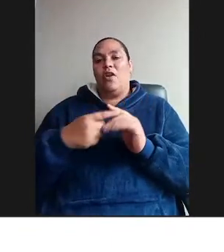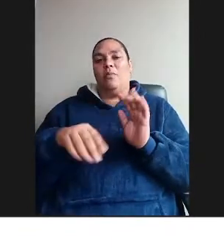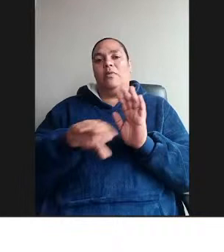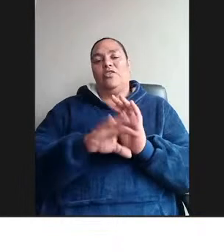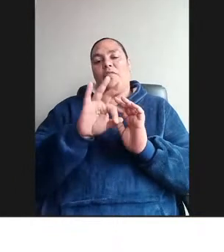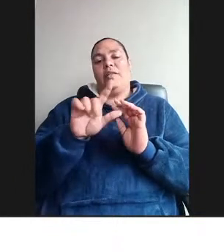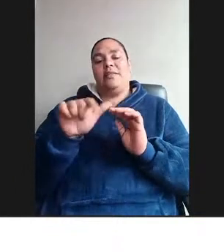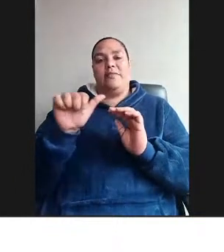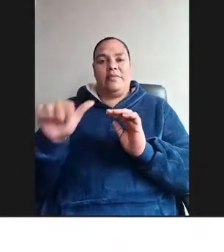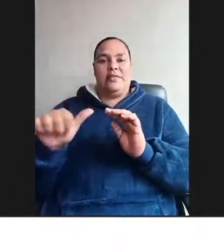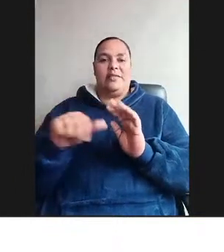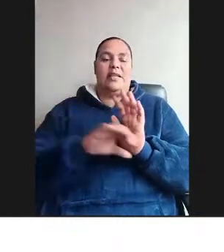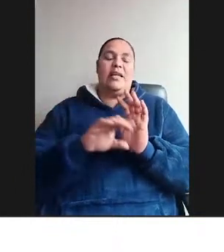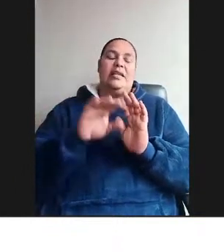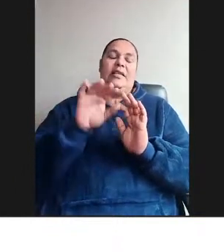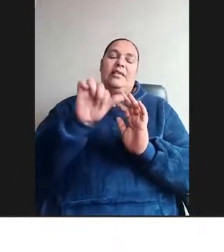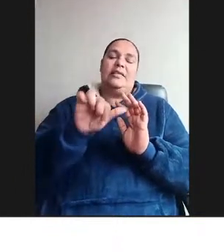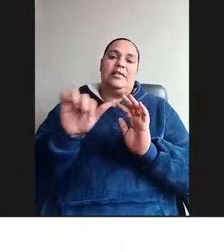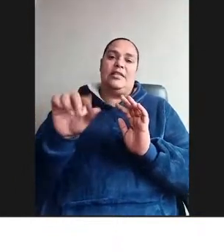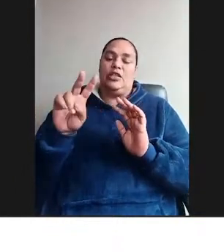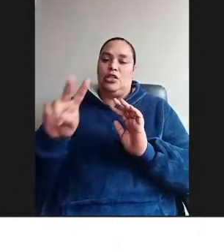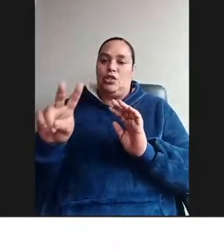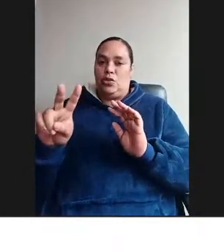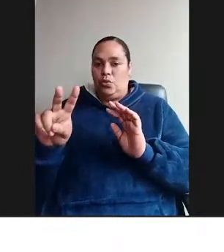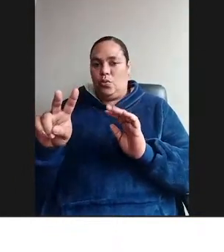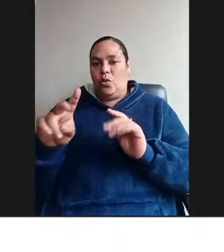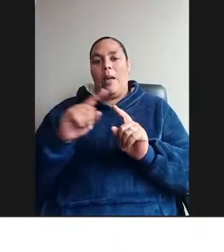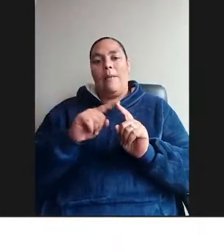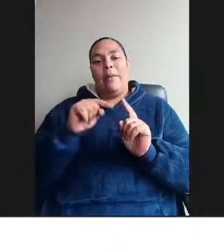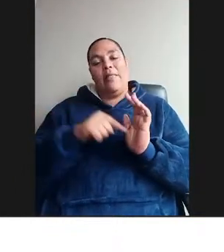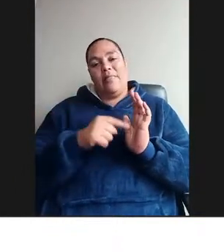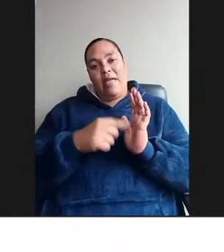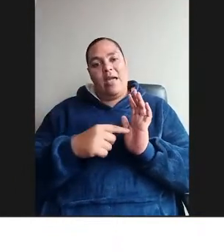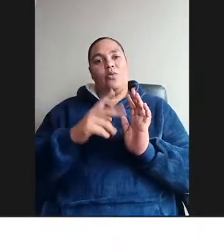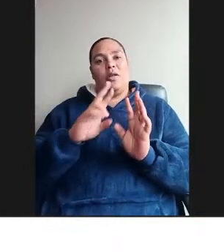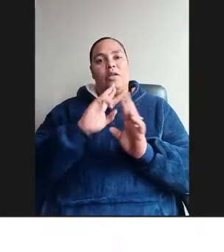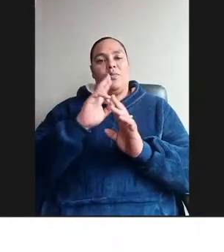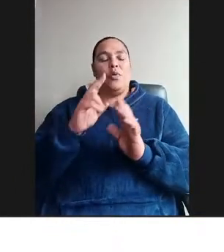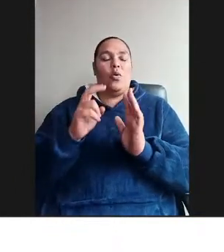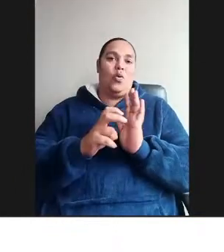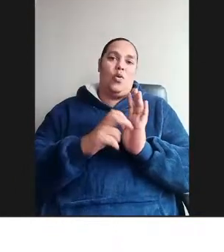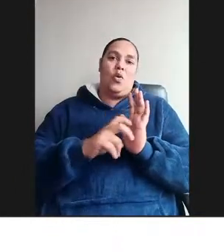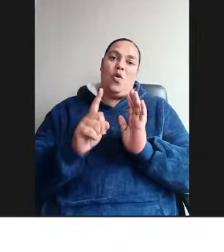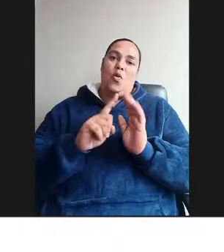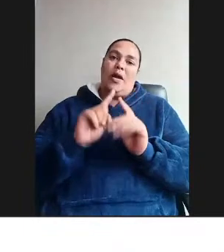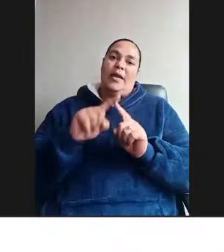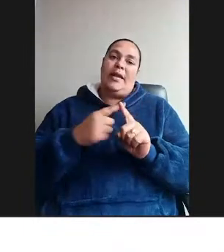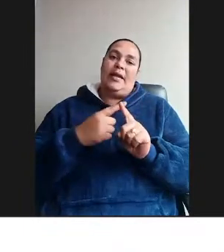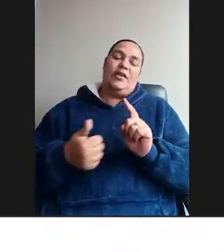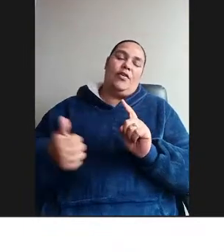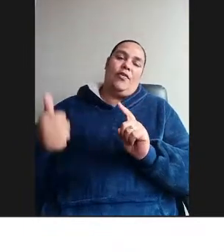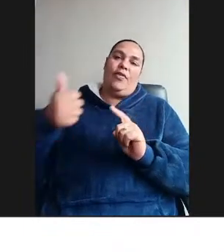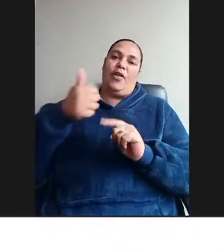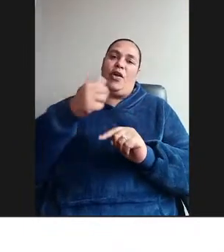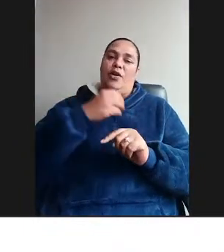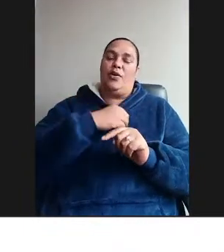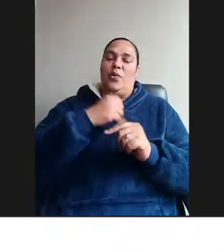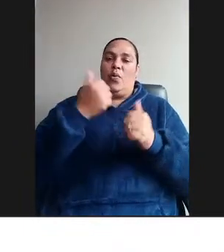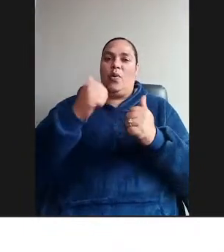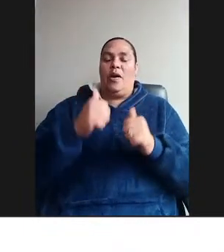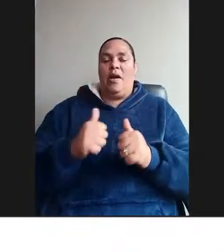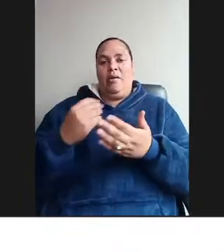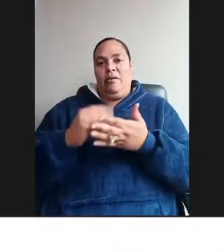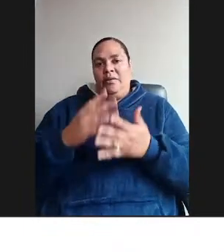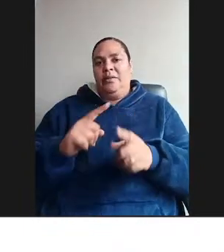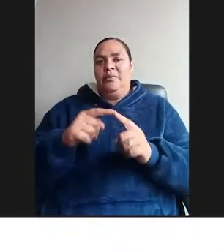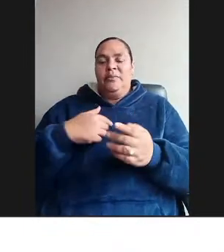section 66.2 of FAMPLA. It would be referring to instructions of the Executive Authority to the Accounting Officer. I can report that